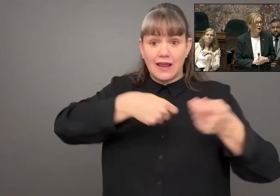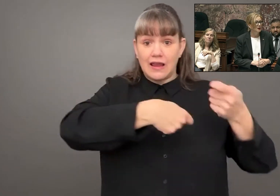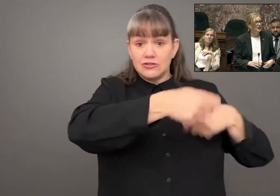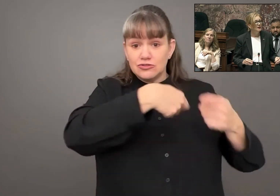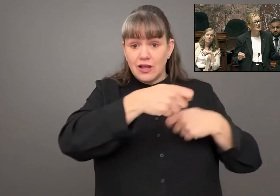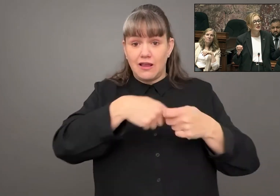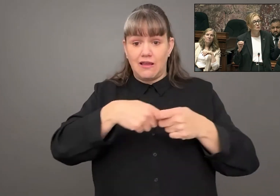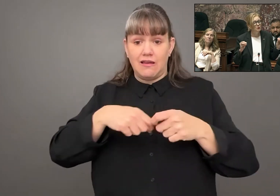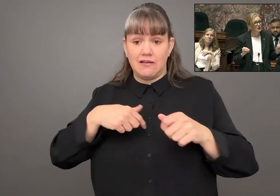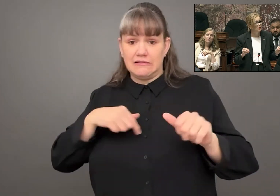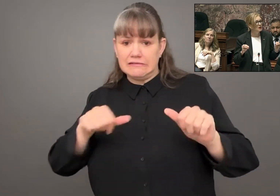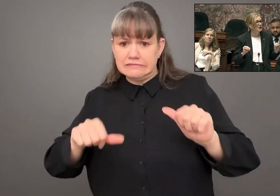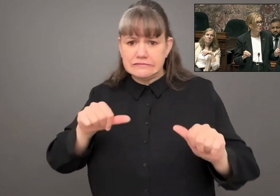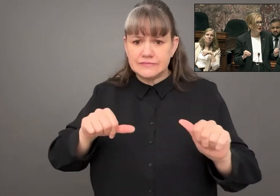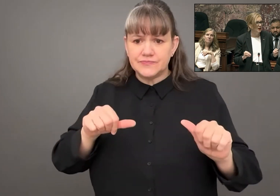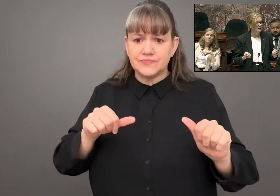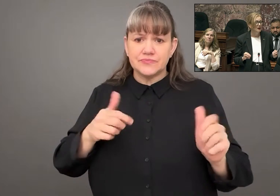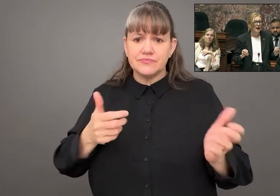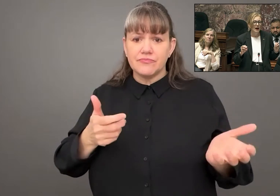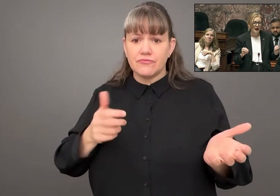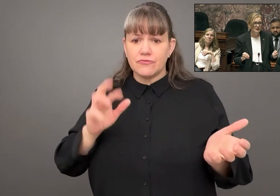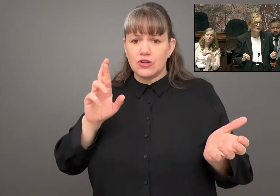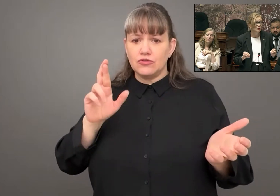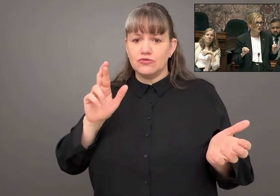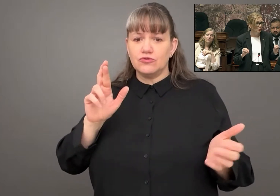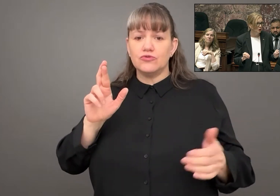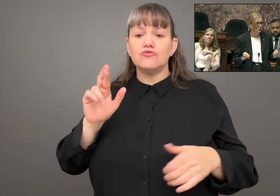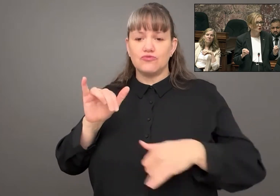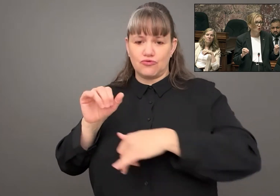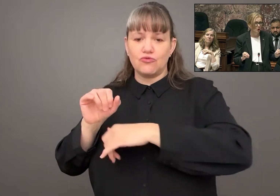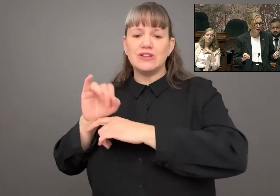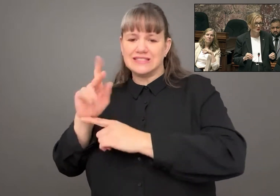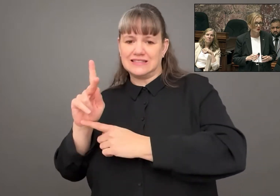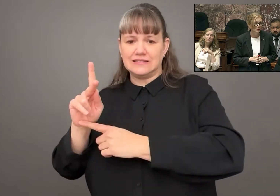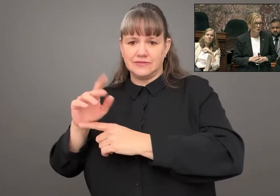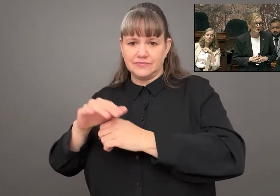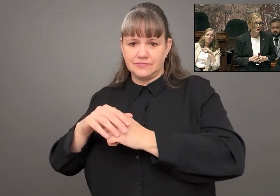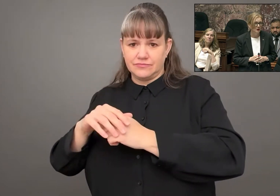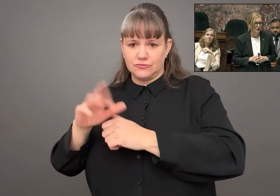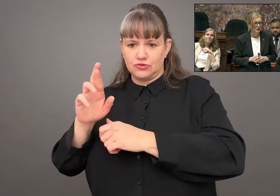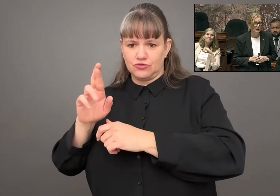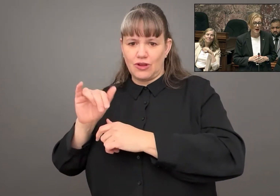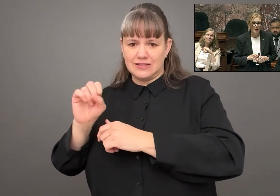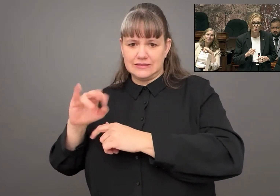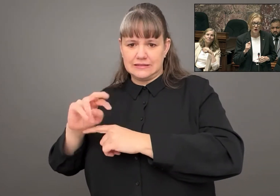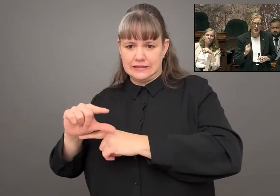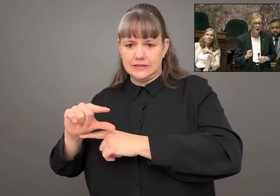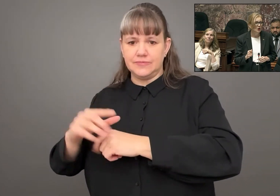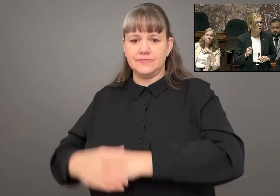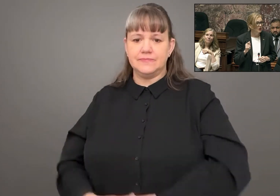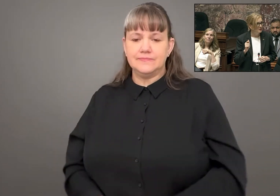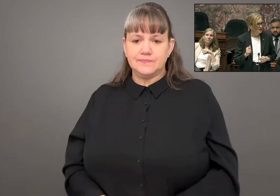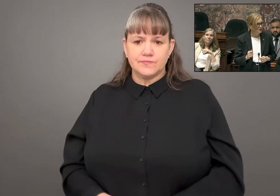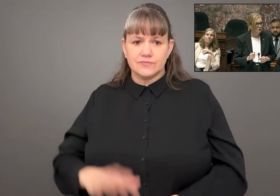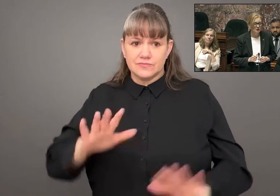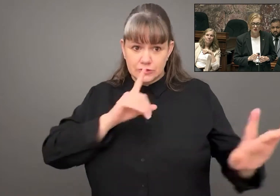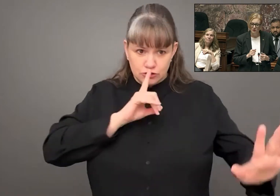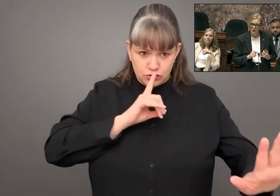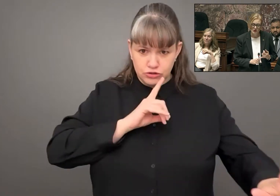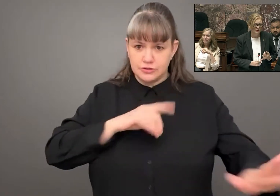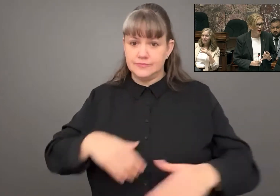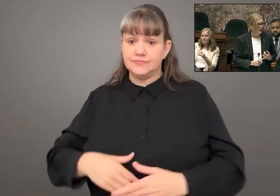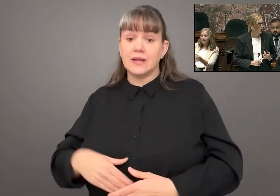know is that British Columbia has what the world wants, Honourable Speaker, and we will continue